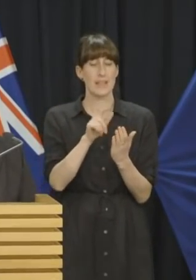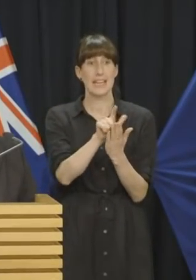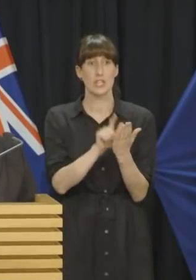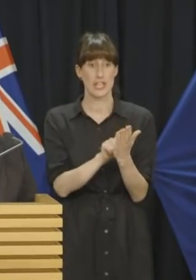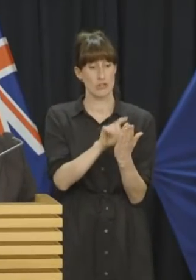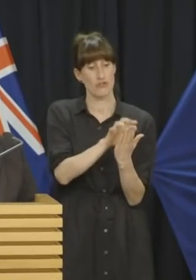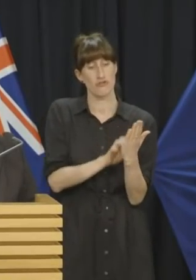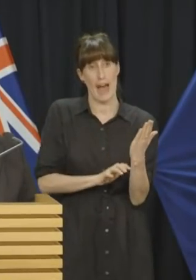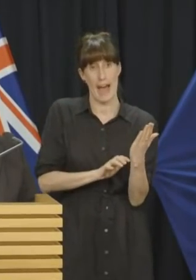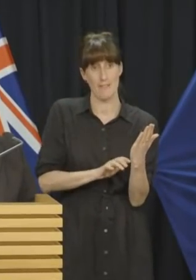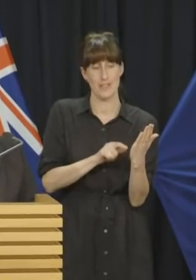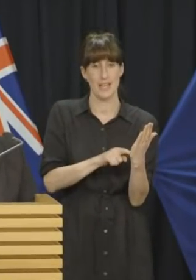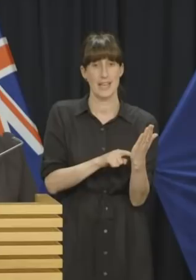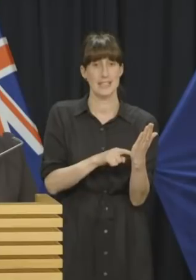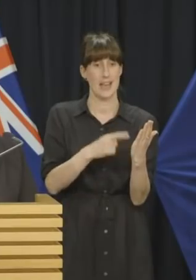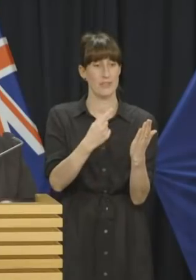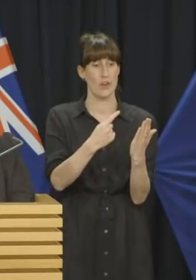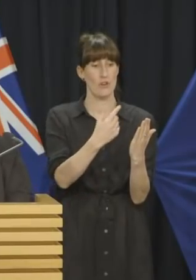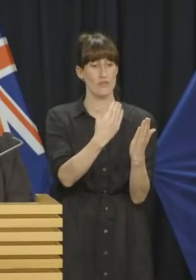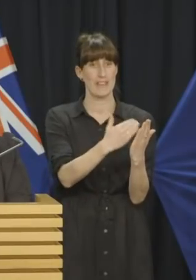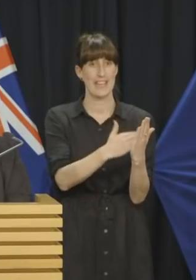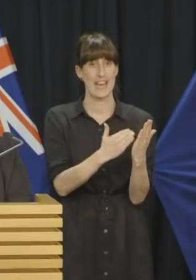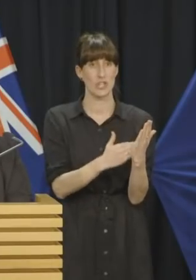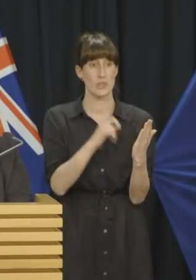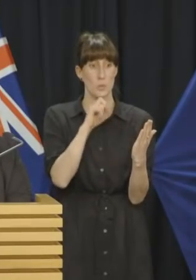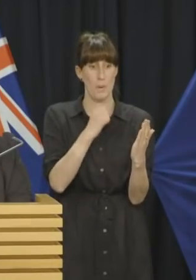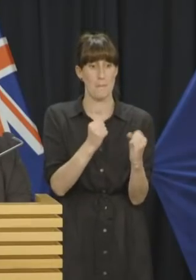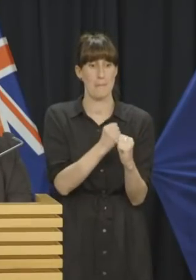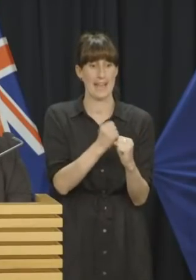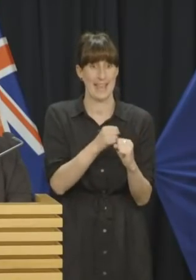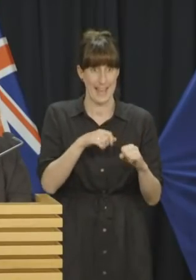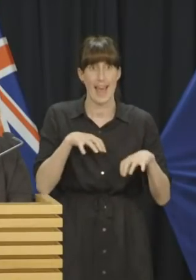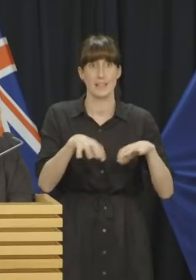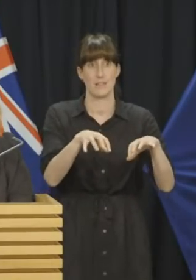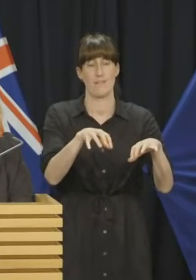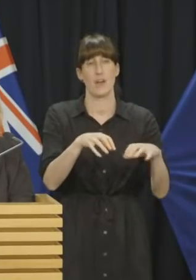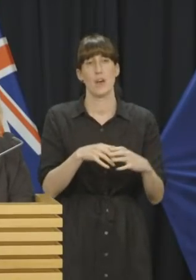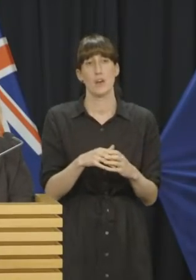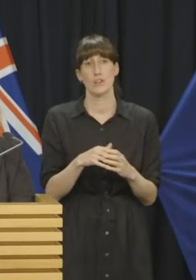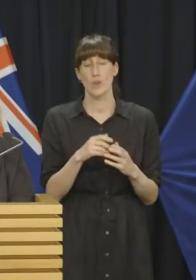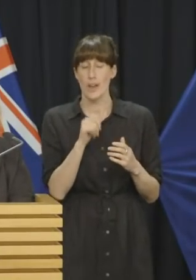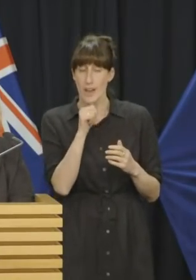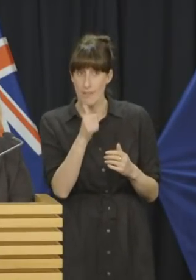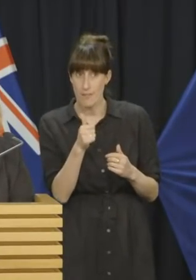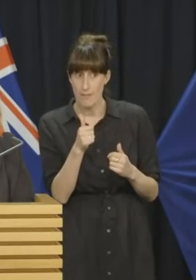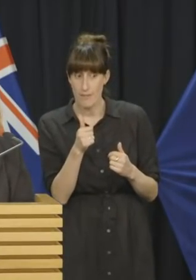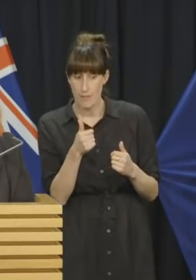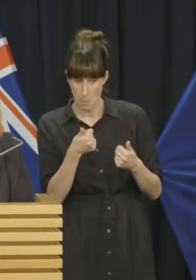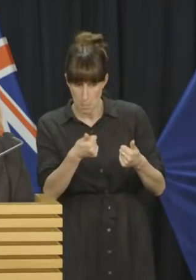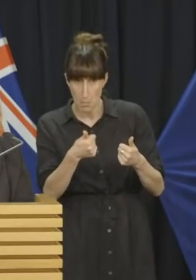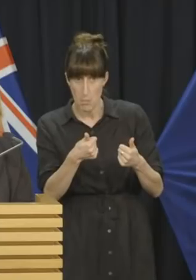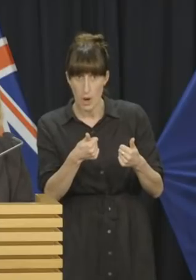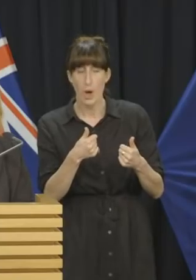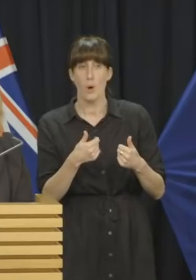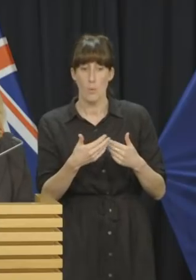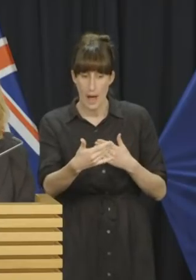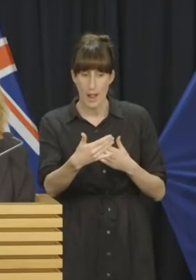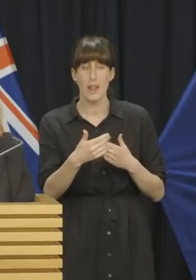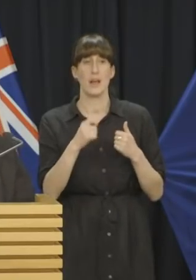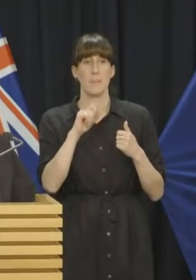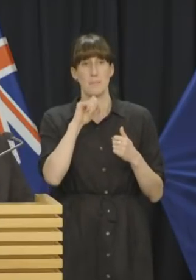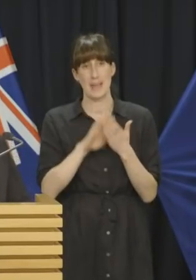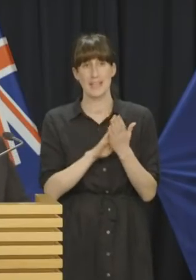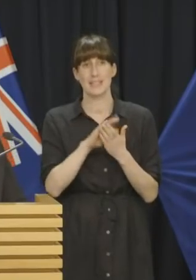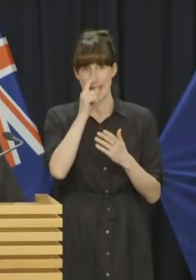the regulations activate it. So my expectation is that we could, all going well, that we could have those regulations in place within the next 2 to